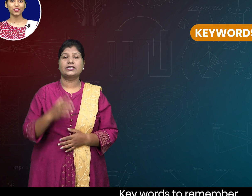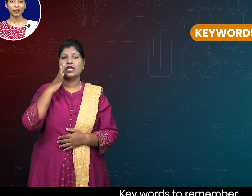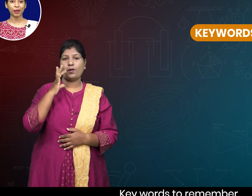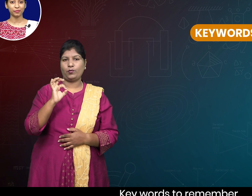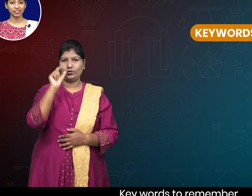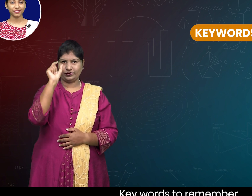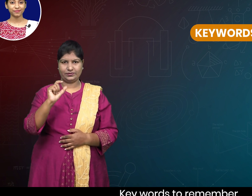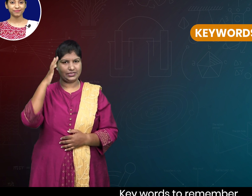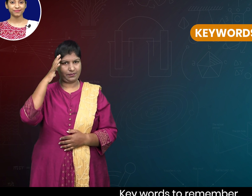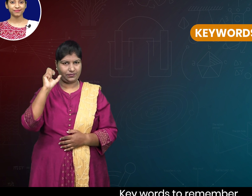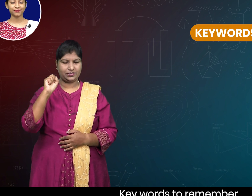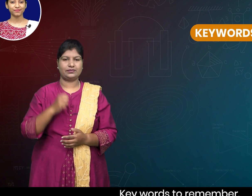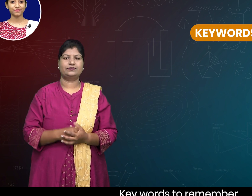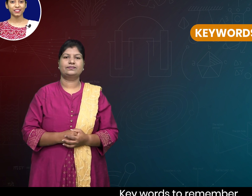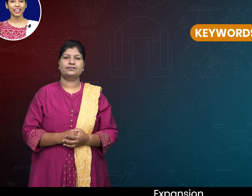Keywords to remember: